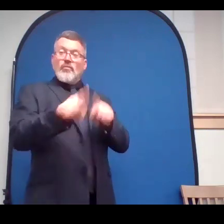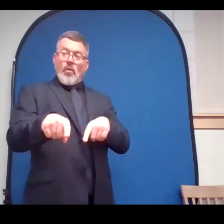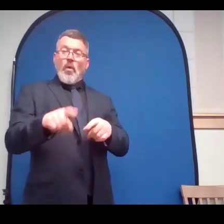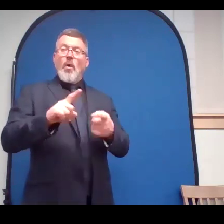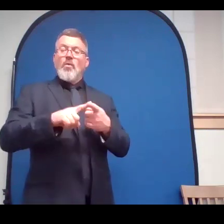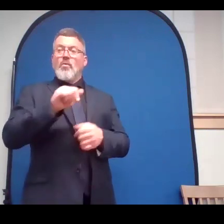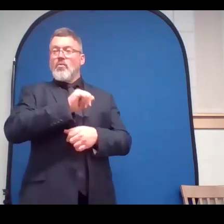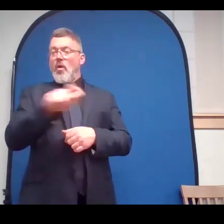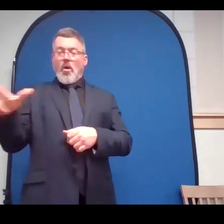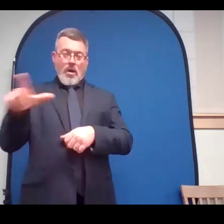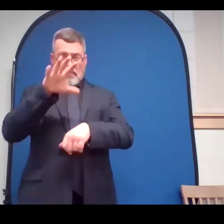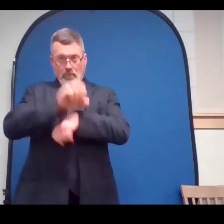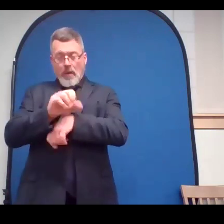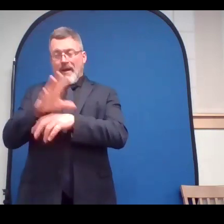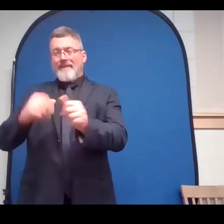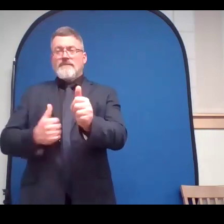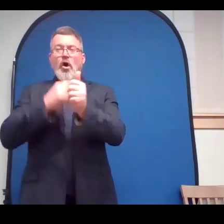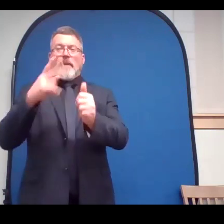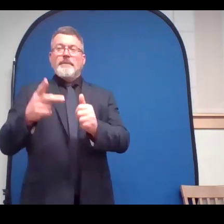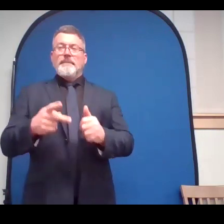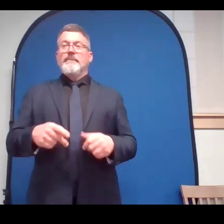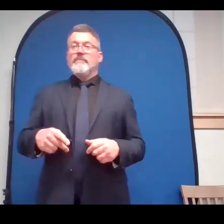Yes. Did you do that?